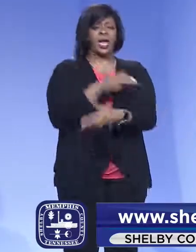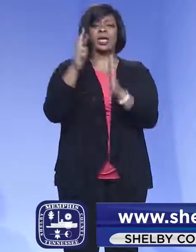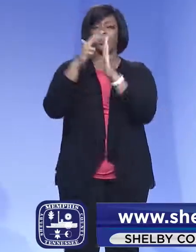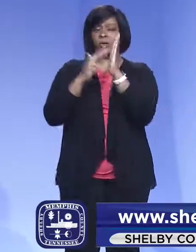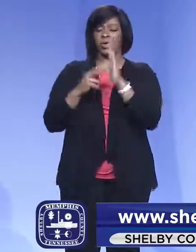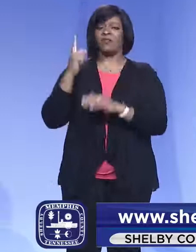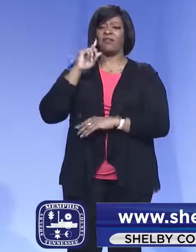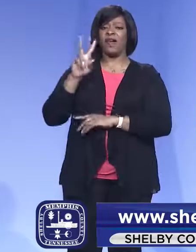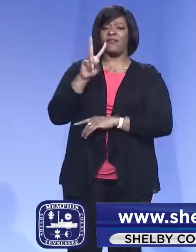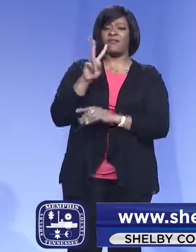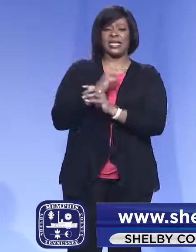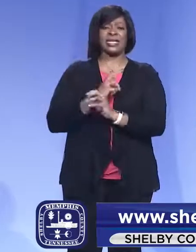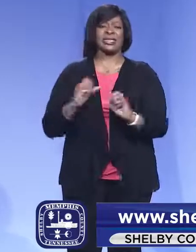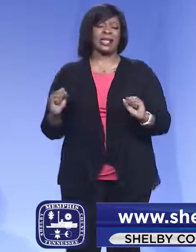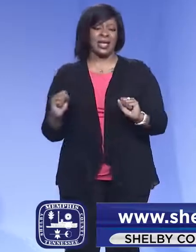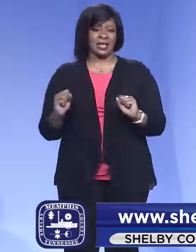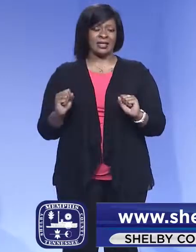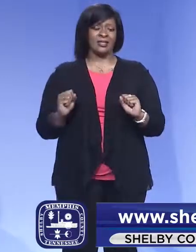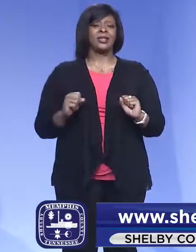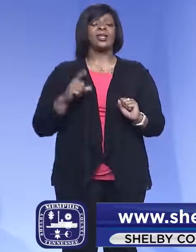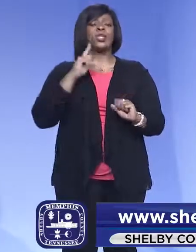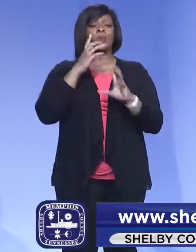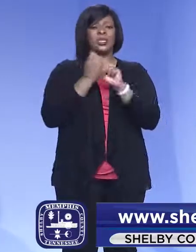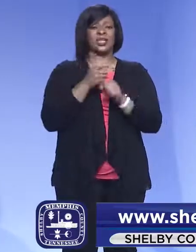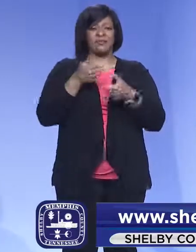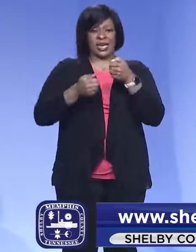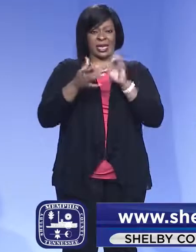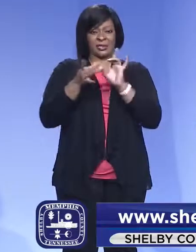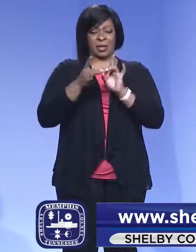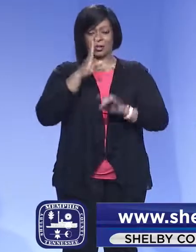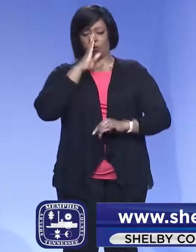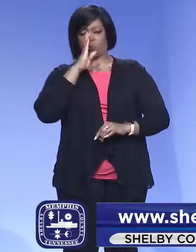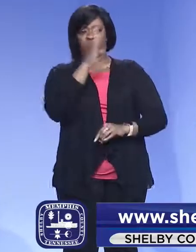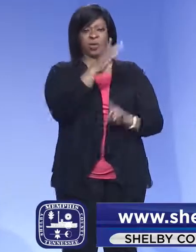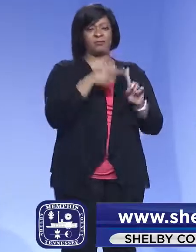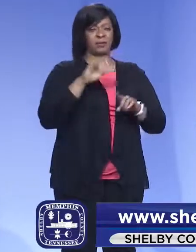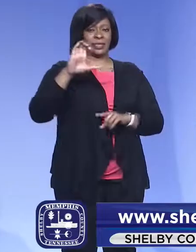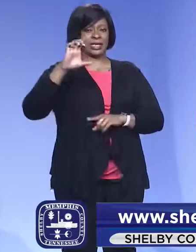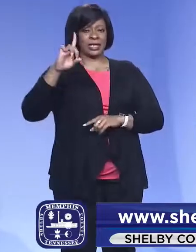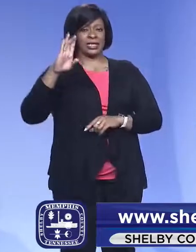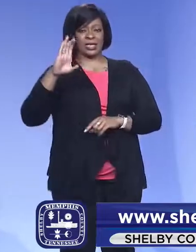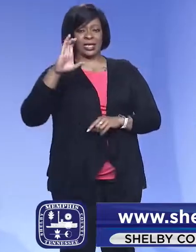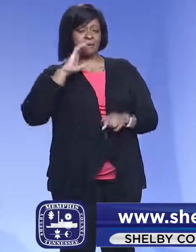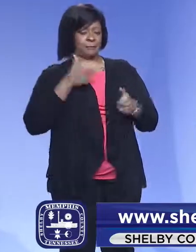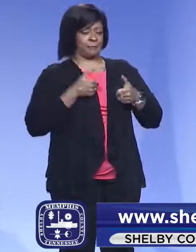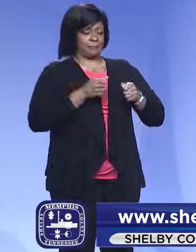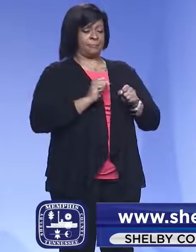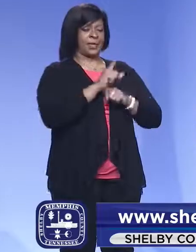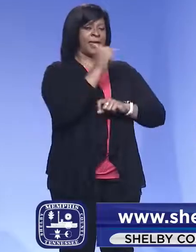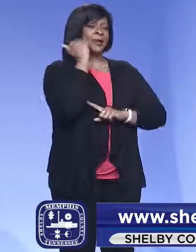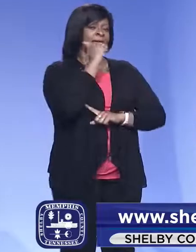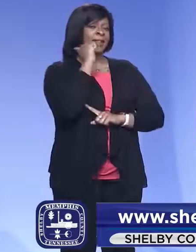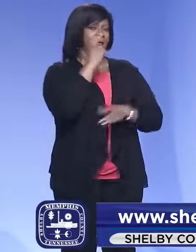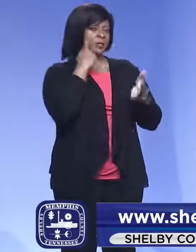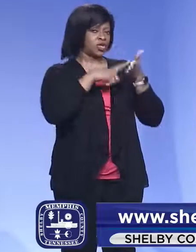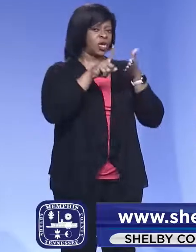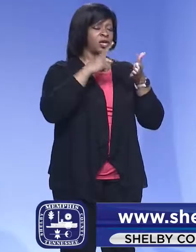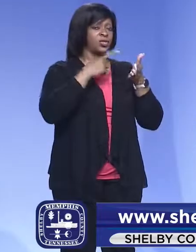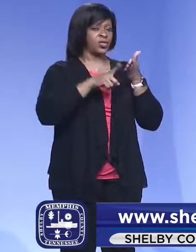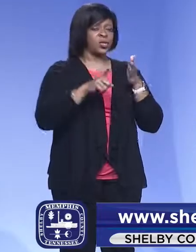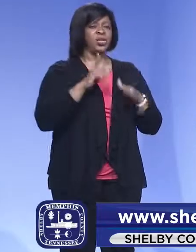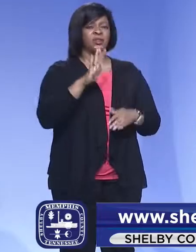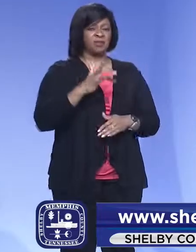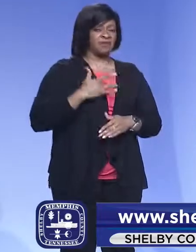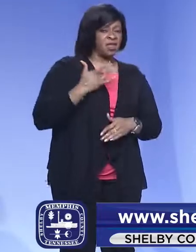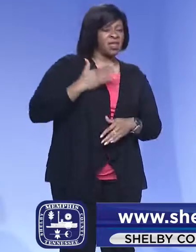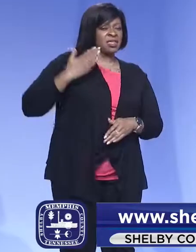V Safe, and they will receive a text message directly from the CDC daily to check on signs and symptoms